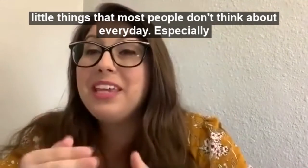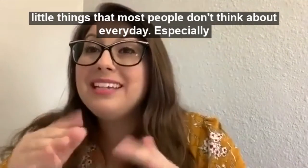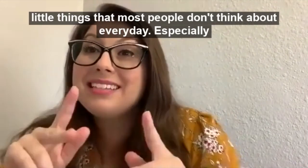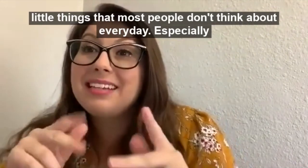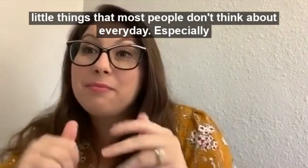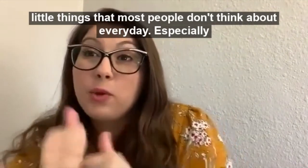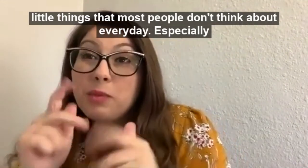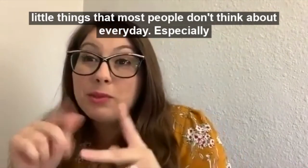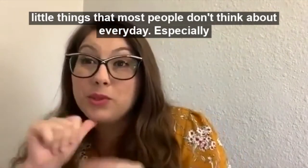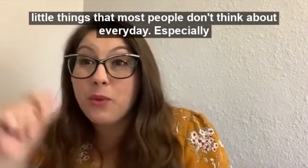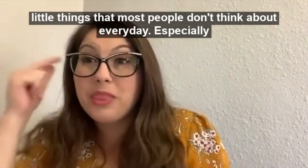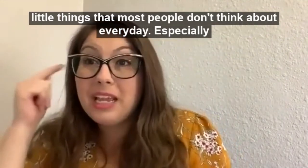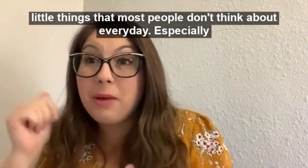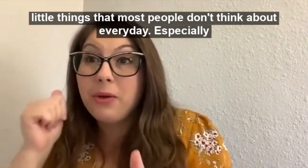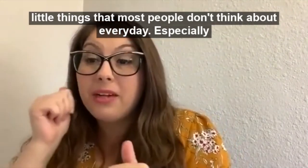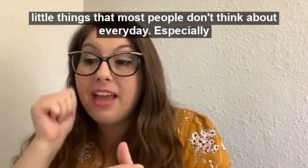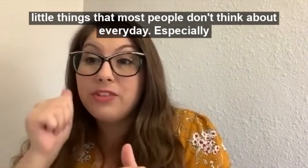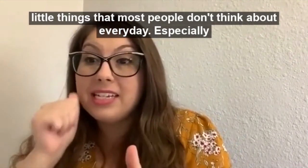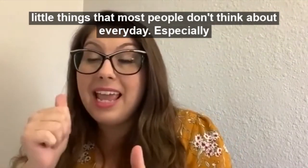things that most people don't think about every day,